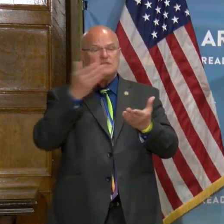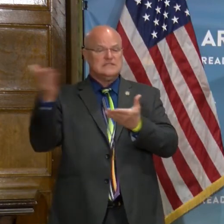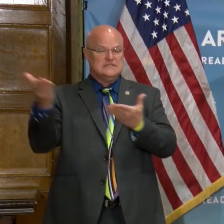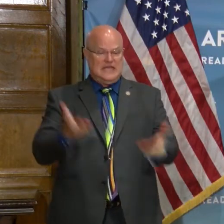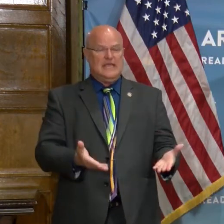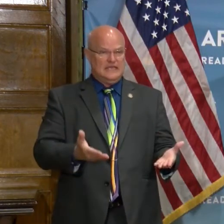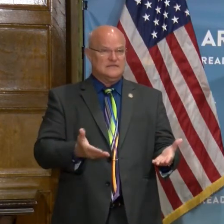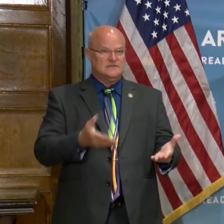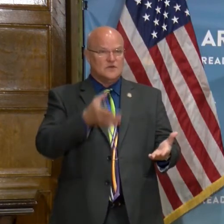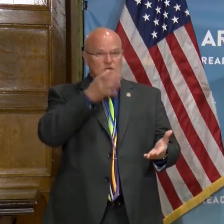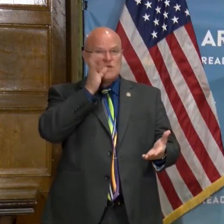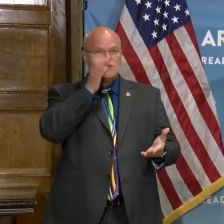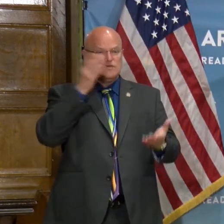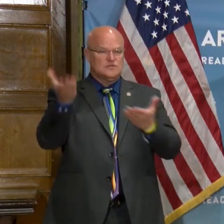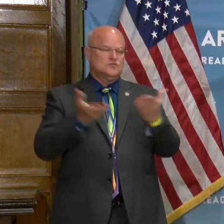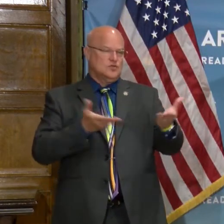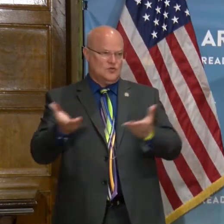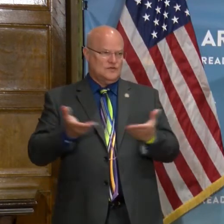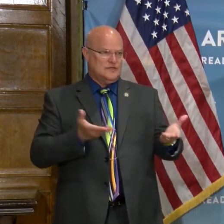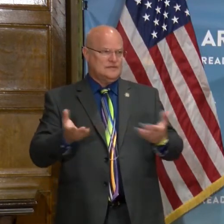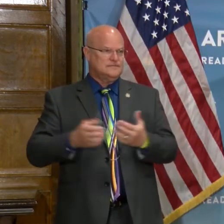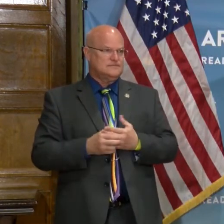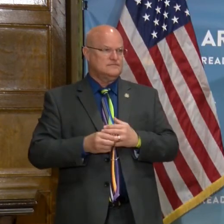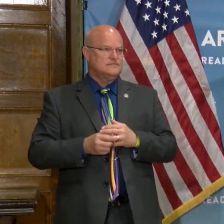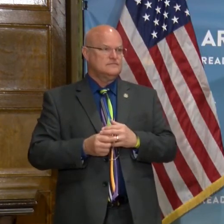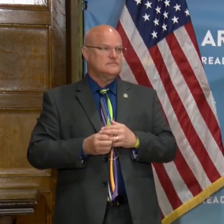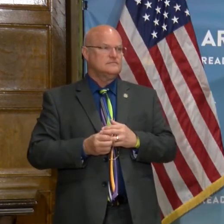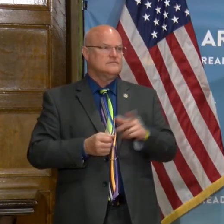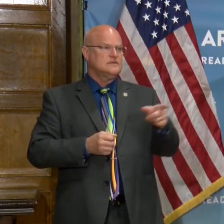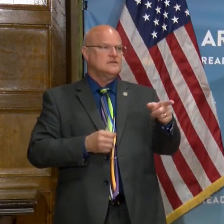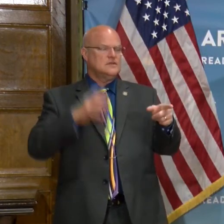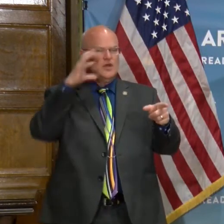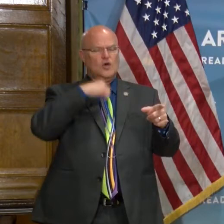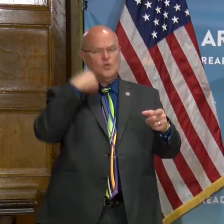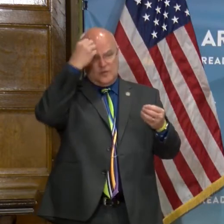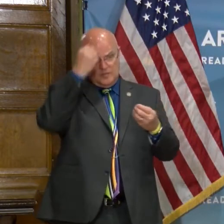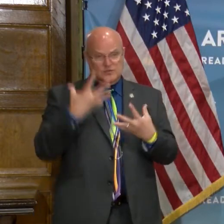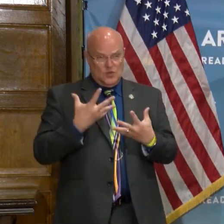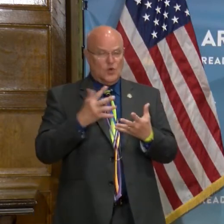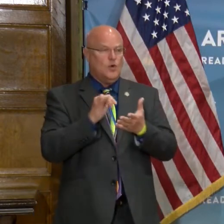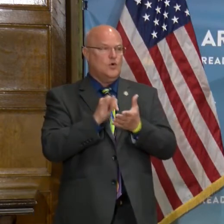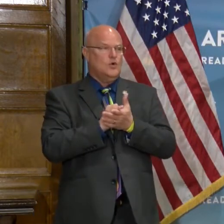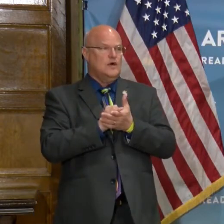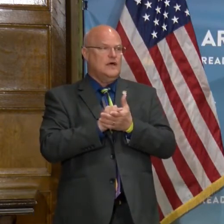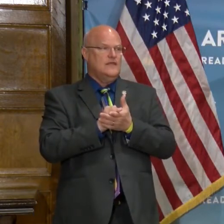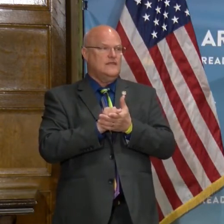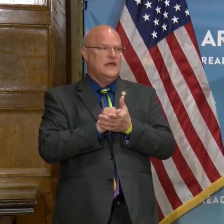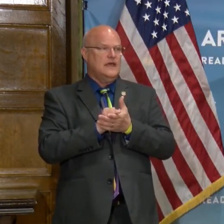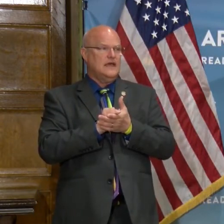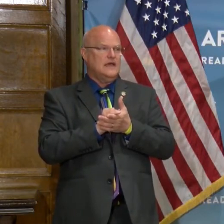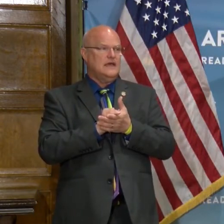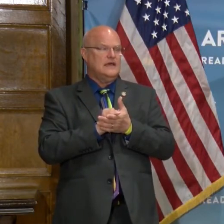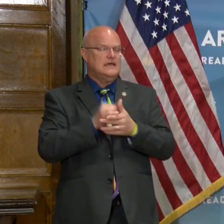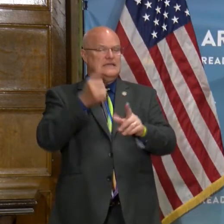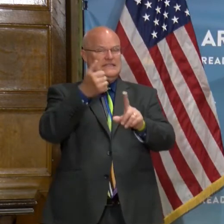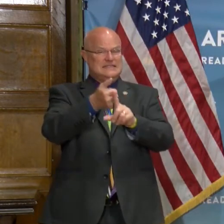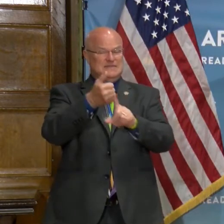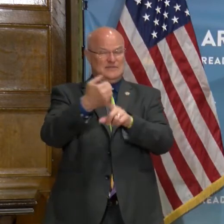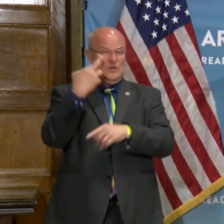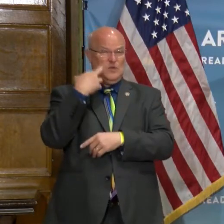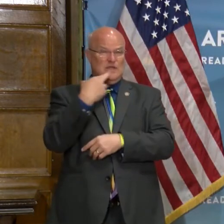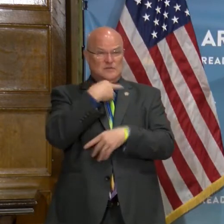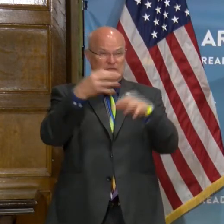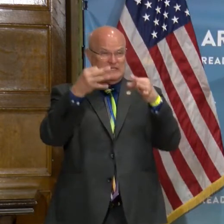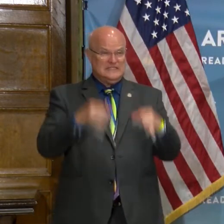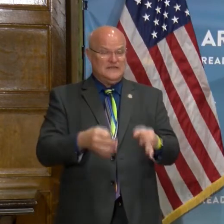or until the drinks or food are served. So, because we've been told that it's up to the restaurant if